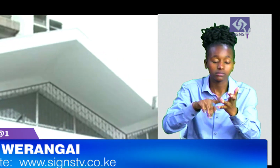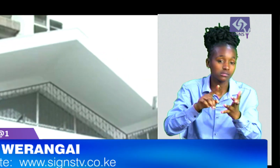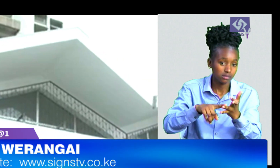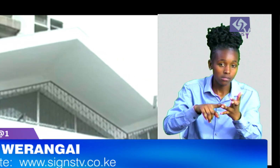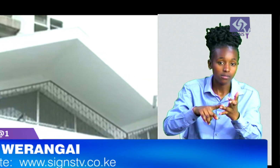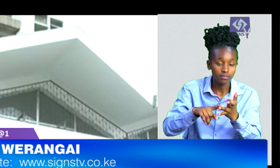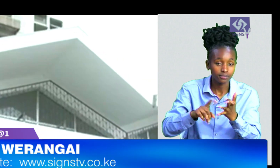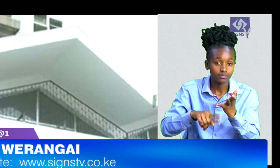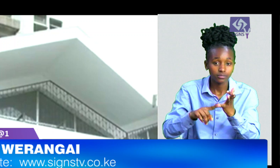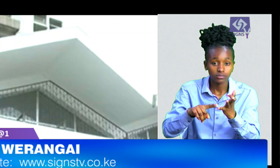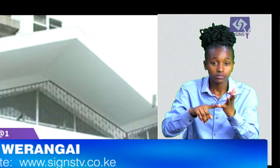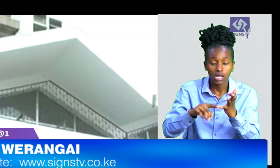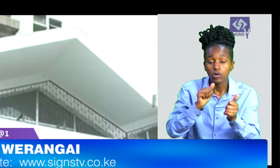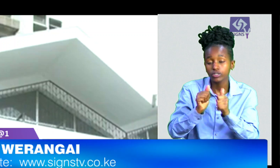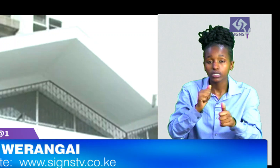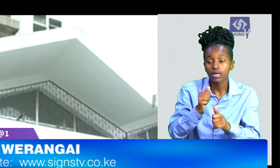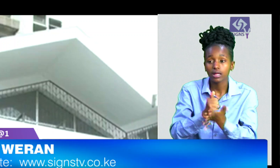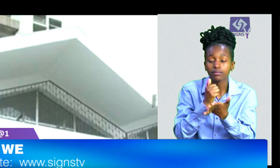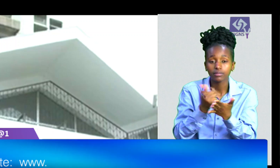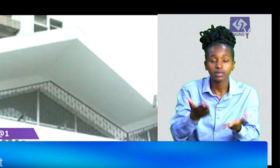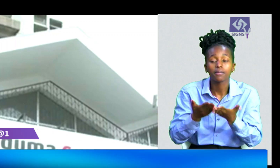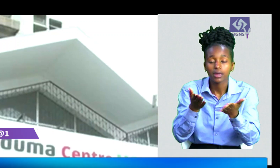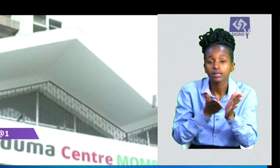services to far-flung areas.